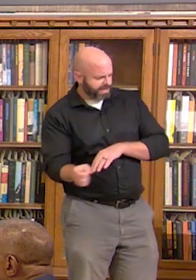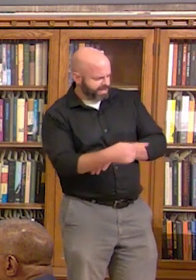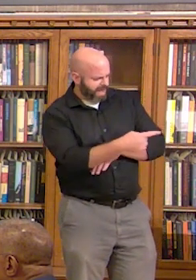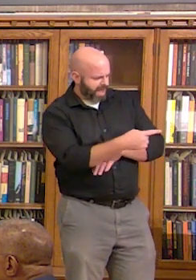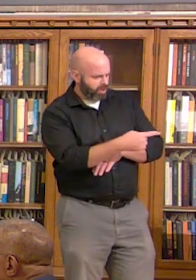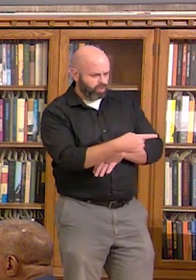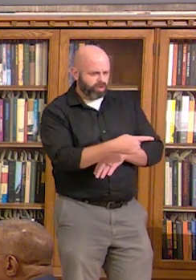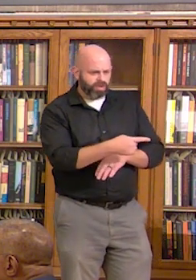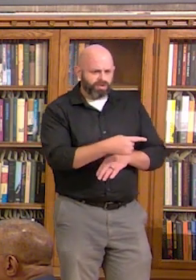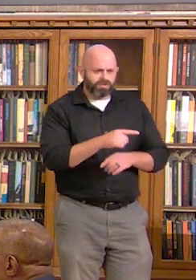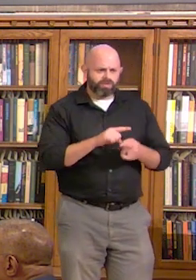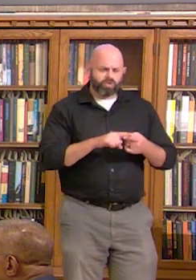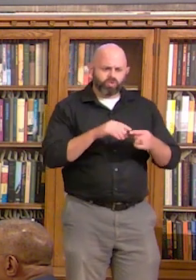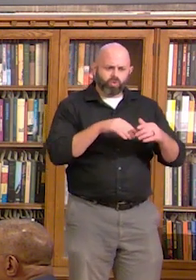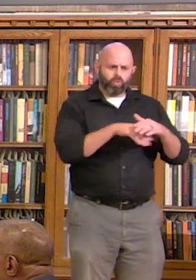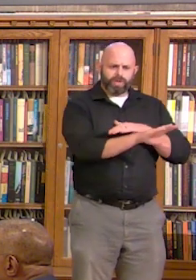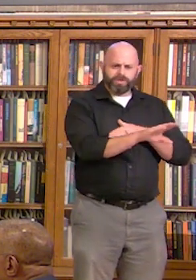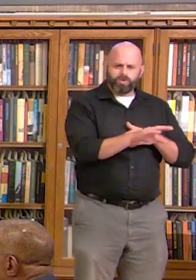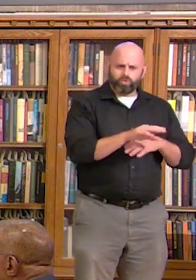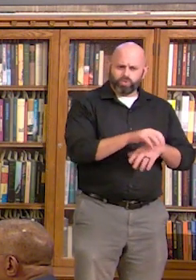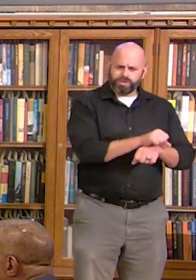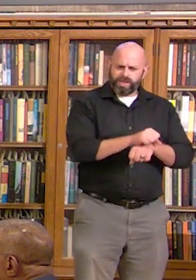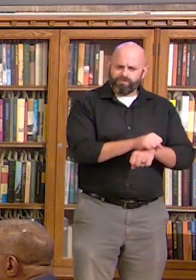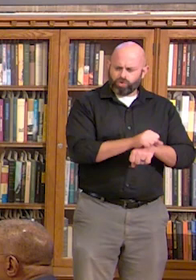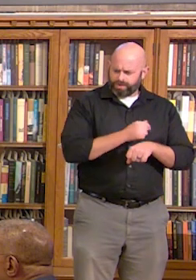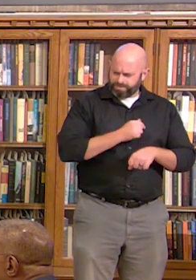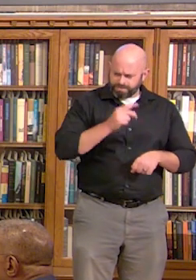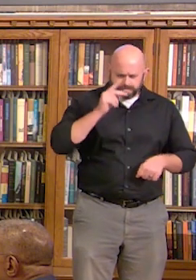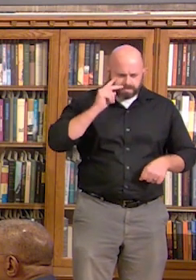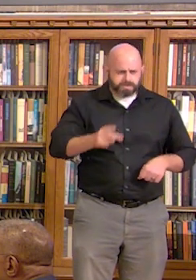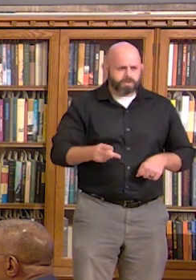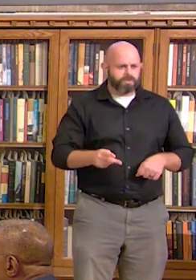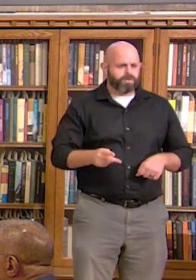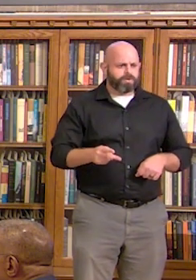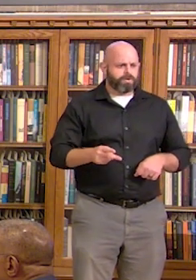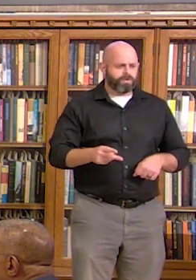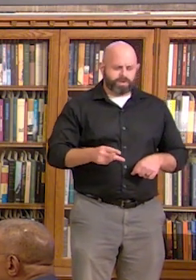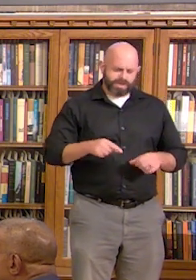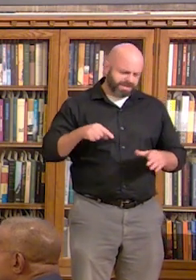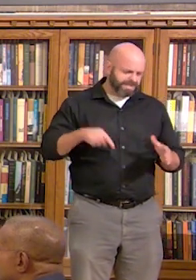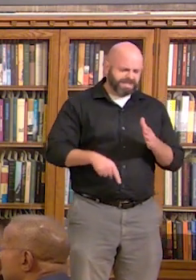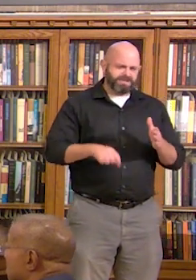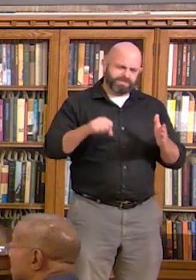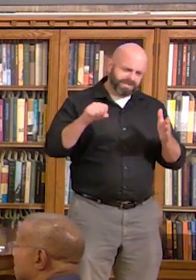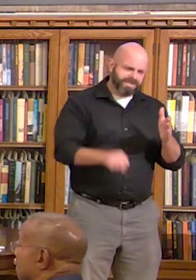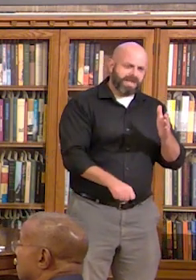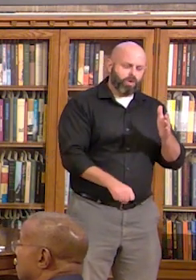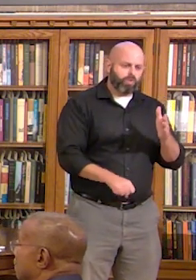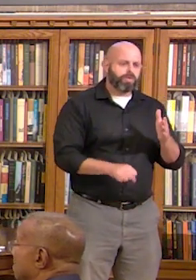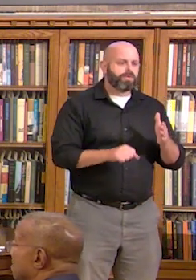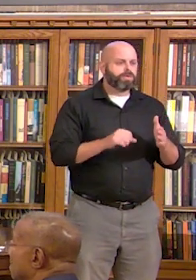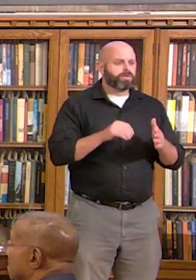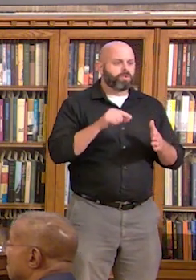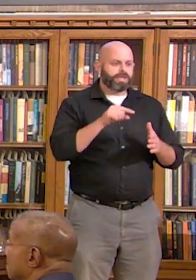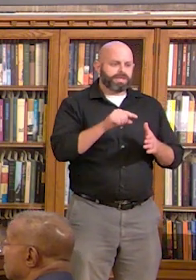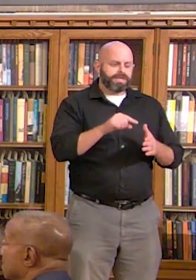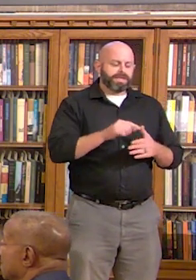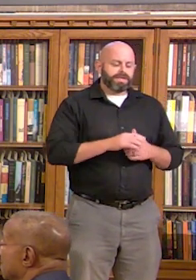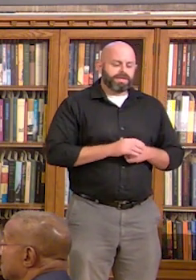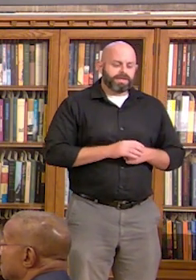down the Caravan to go into into slavery in somewhere down deep south so